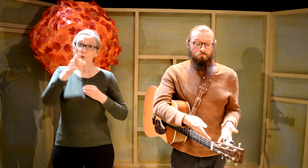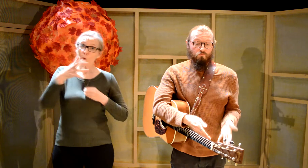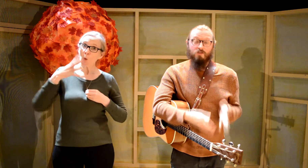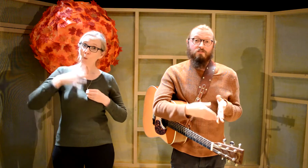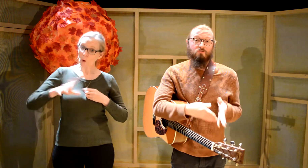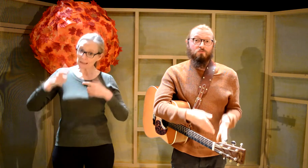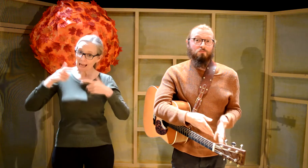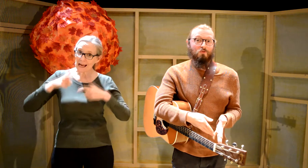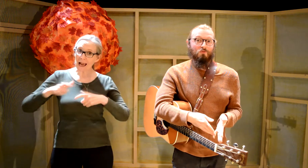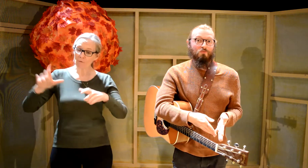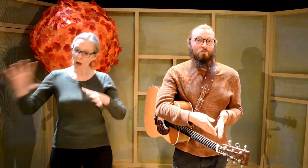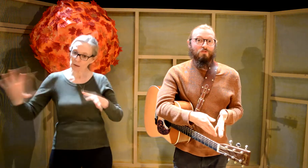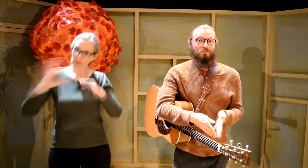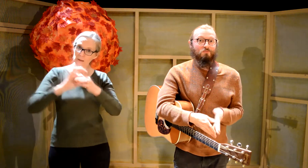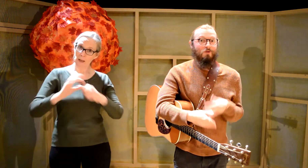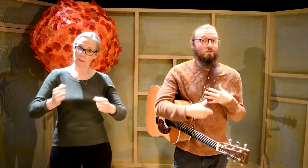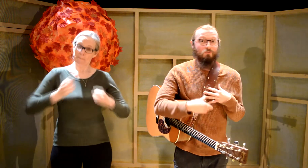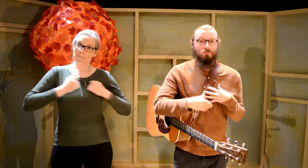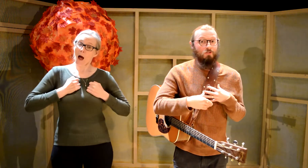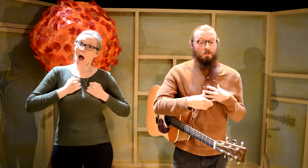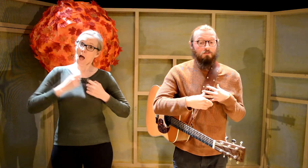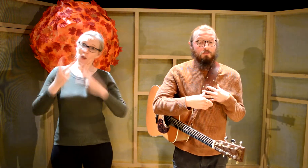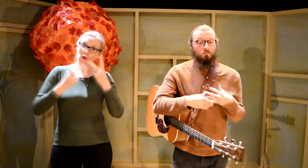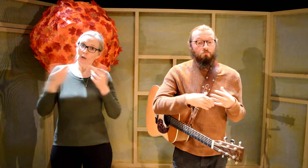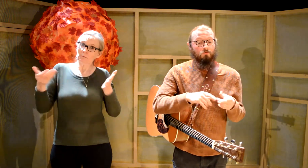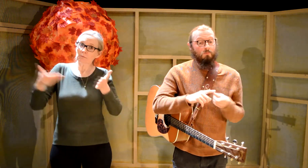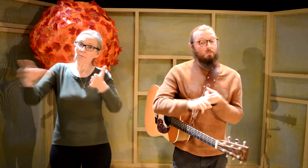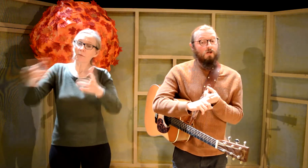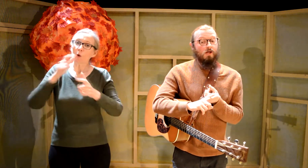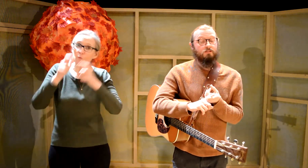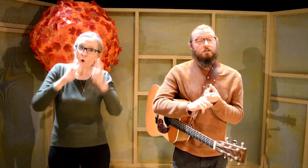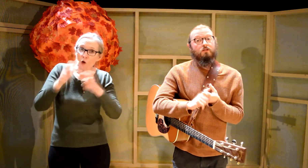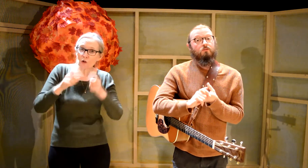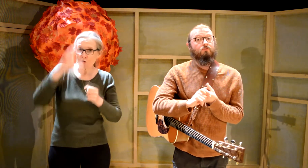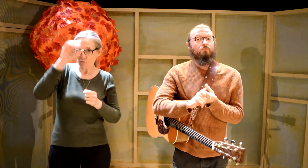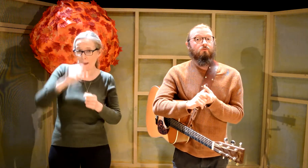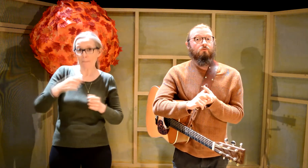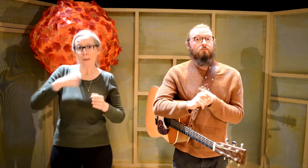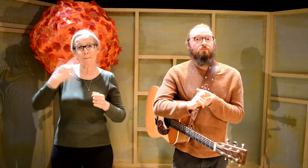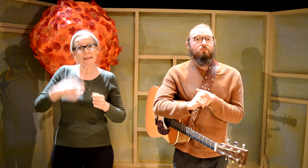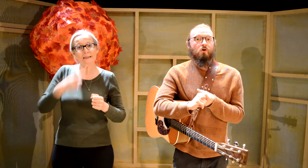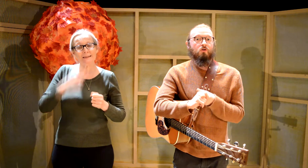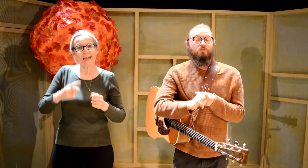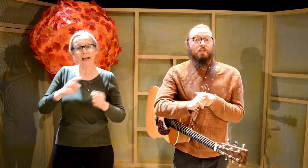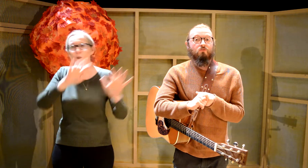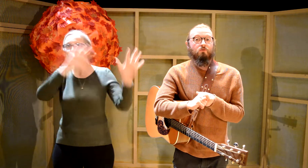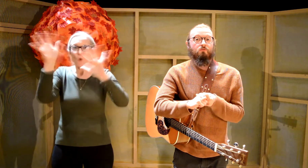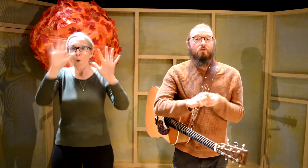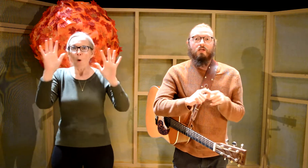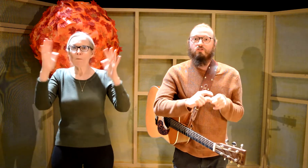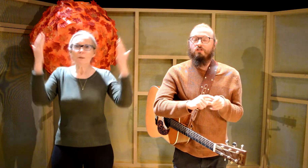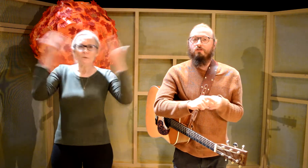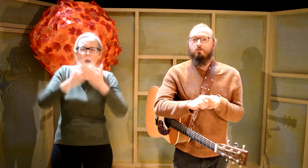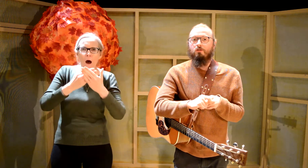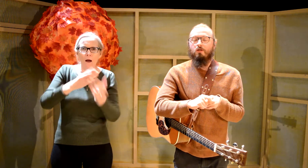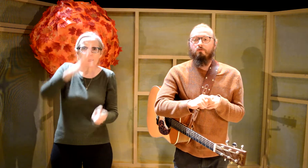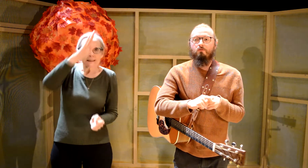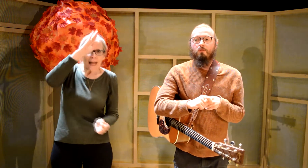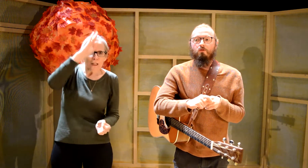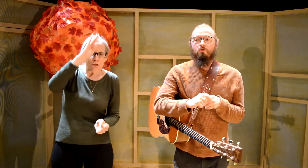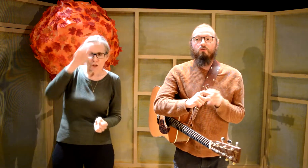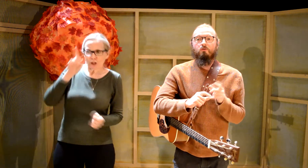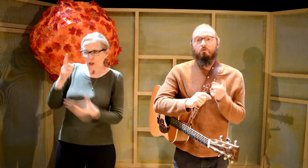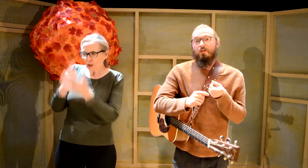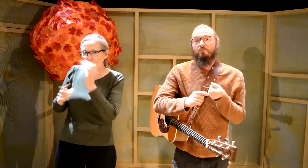on writing some more words to my song, you can. So remember, I had the storm is dark and dangerous, and she is all